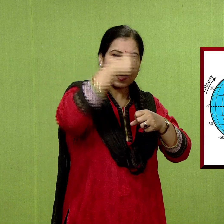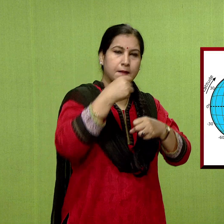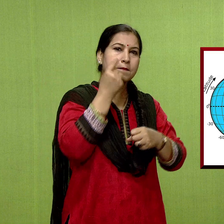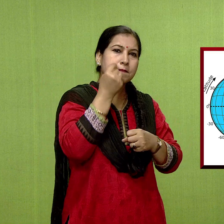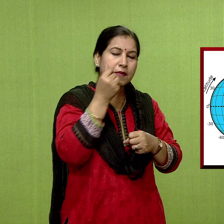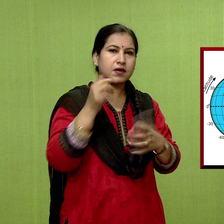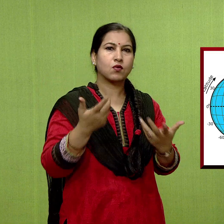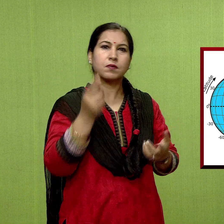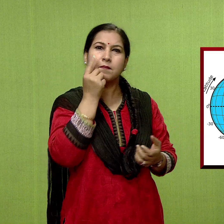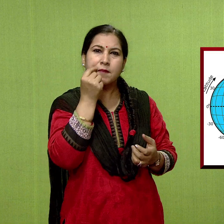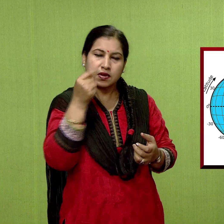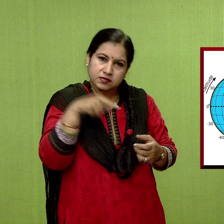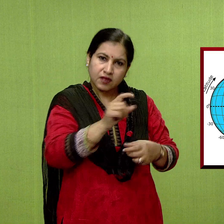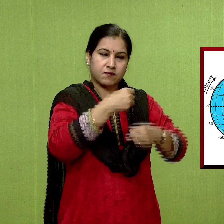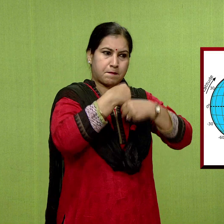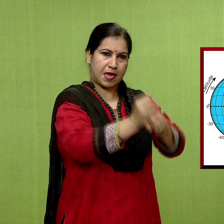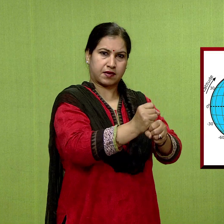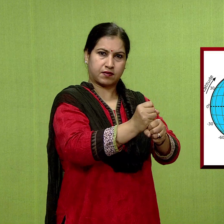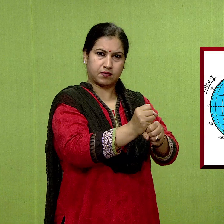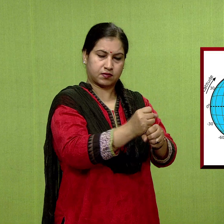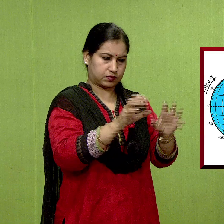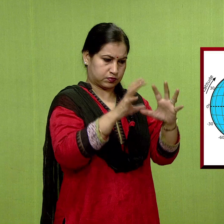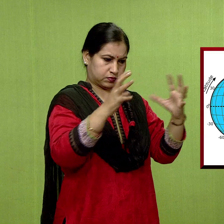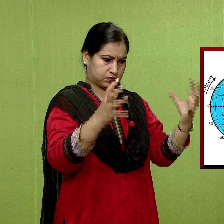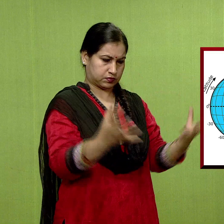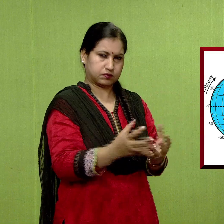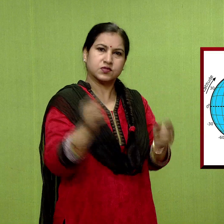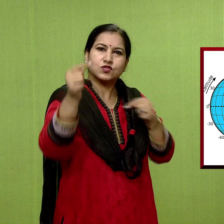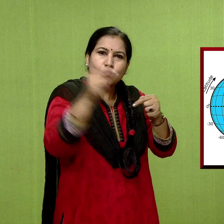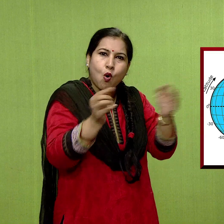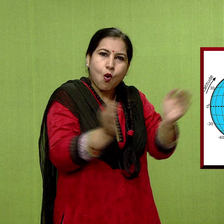the exact location of the country or any place.